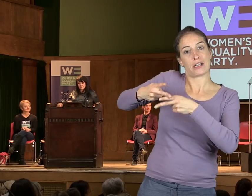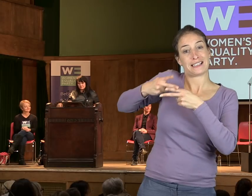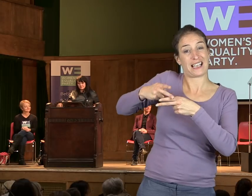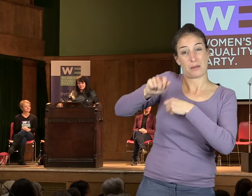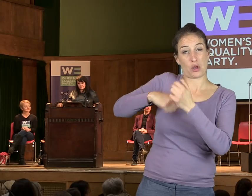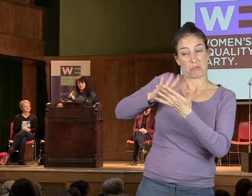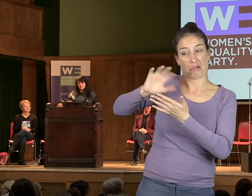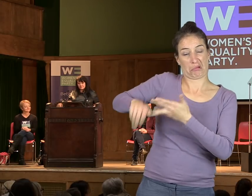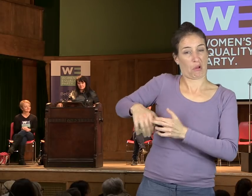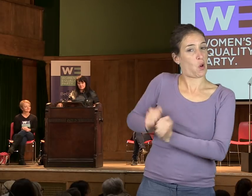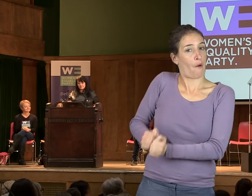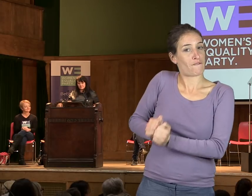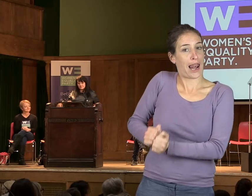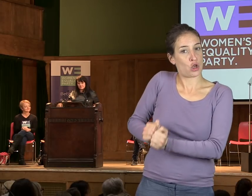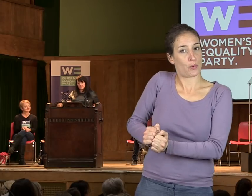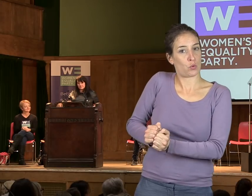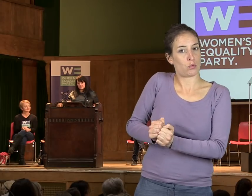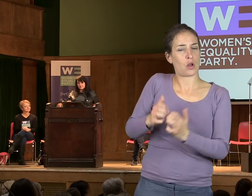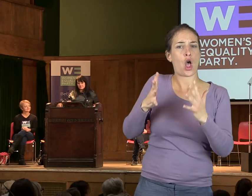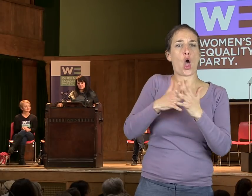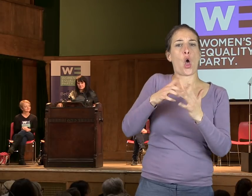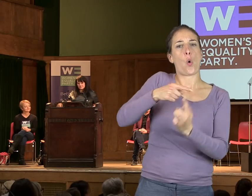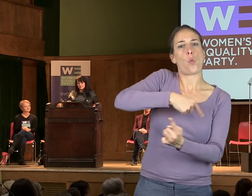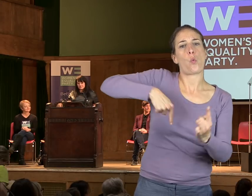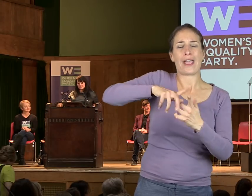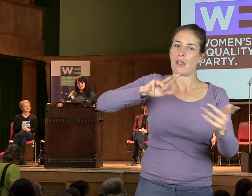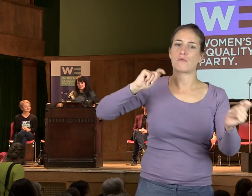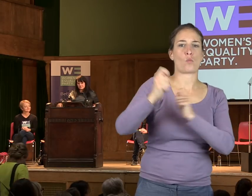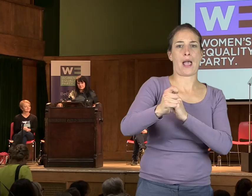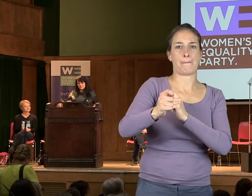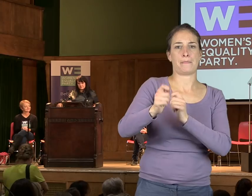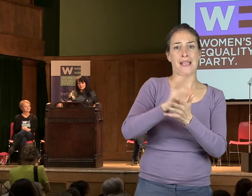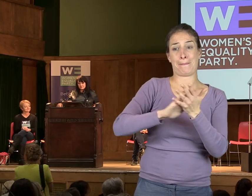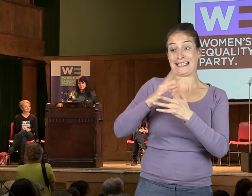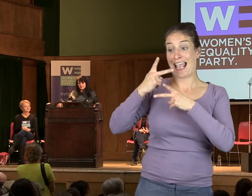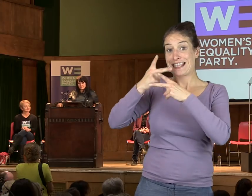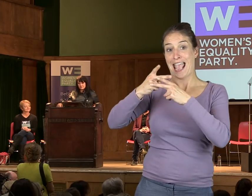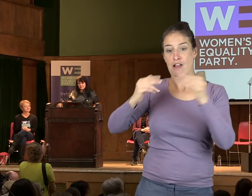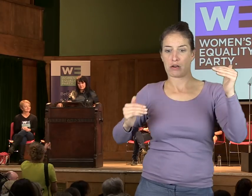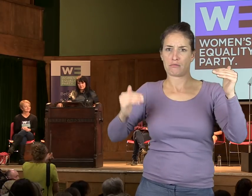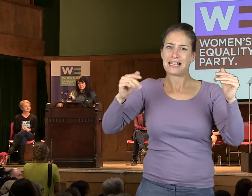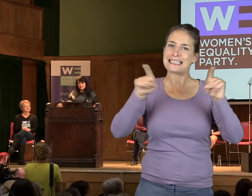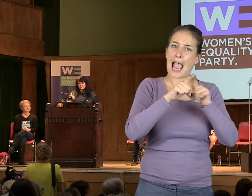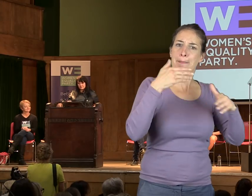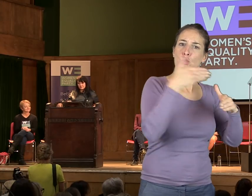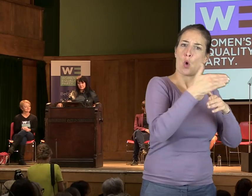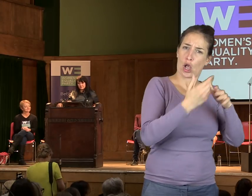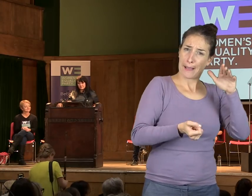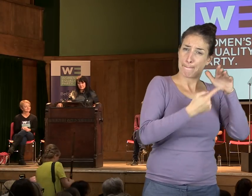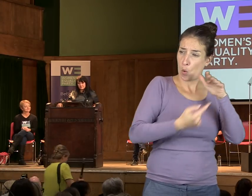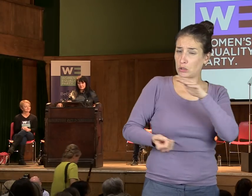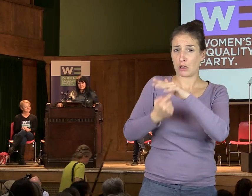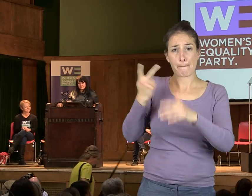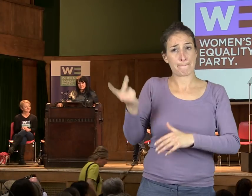head. Now caring has equal status with work, and we are thinking about equality